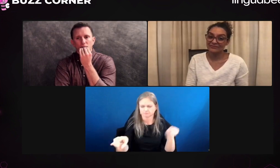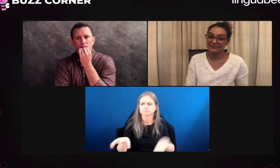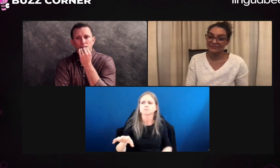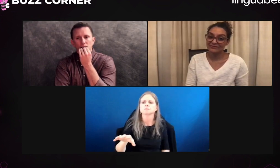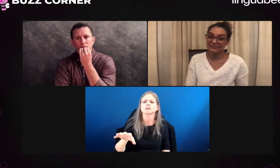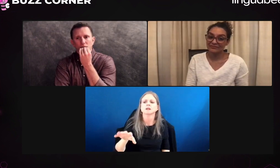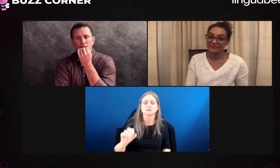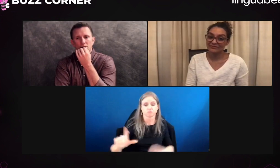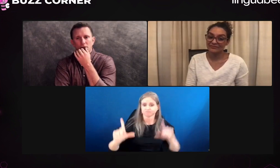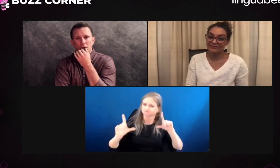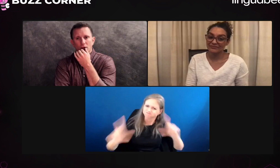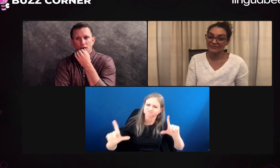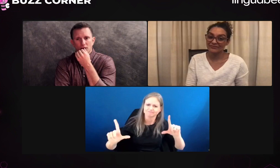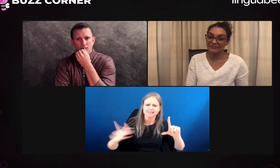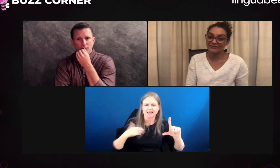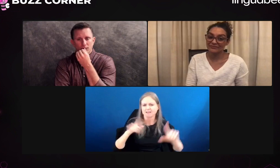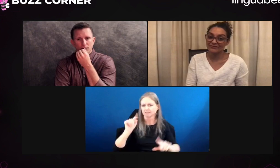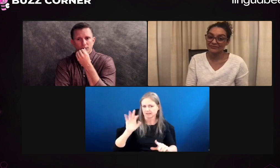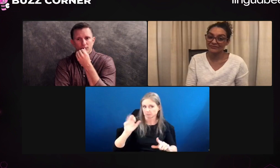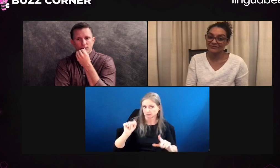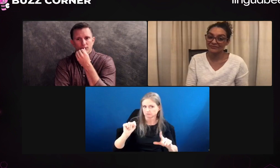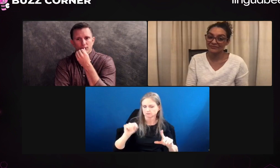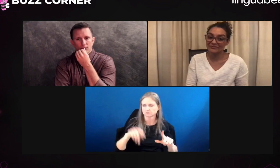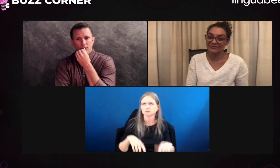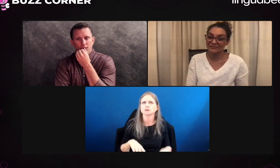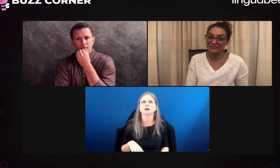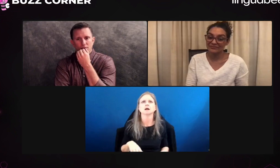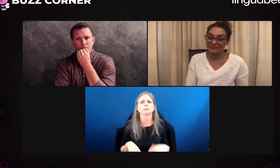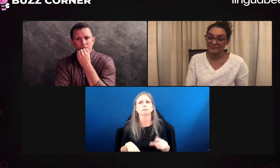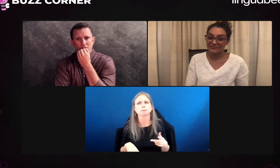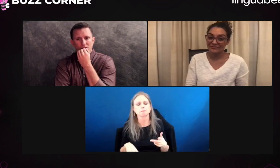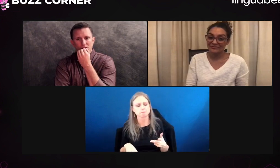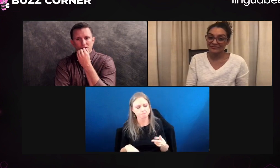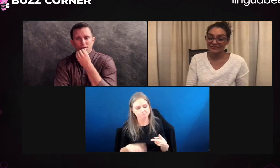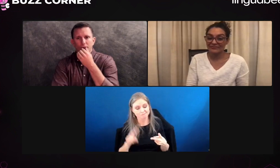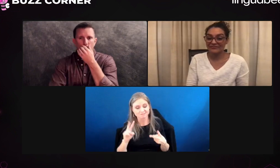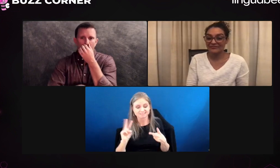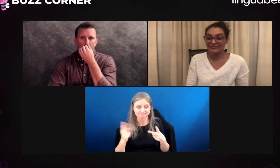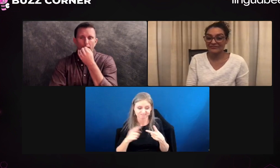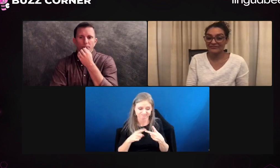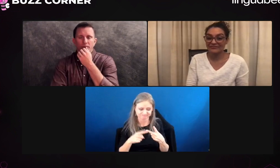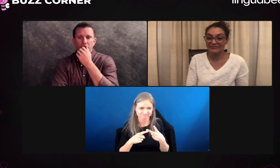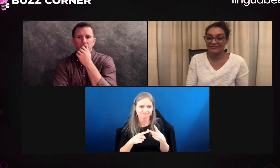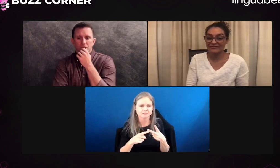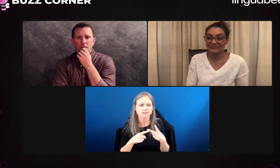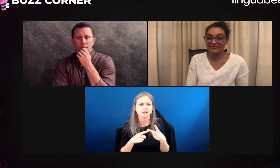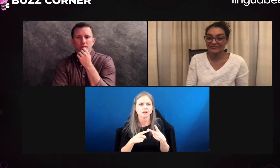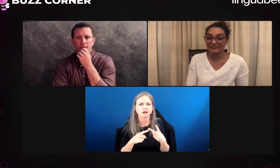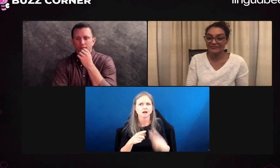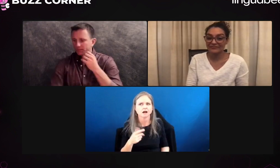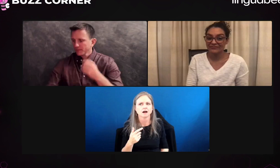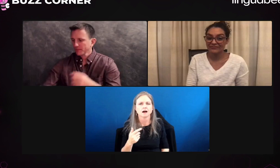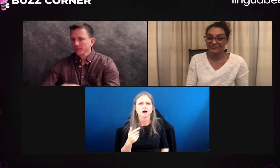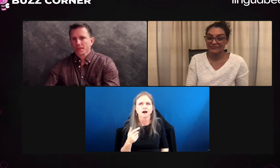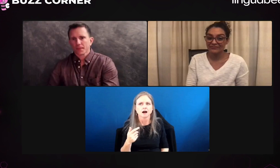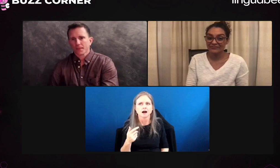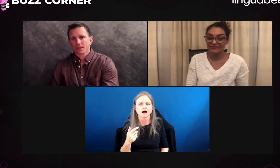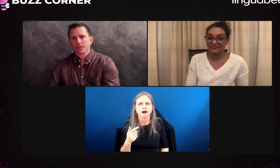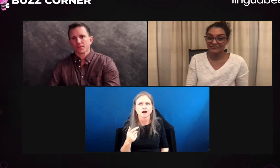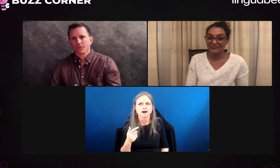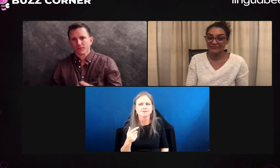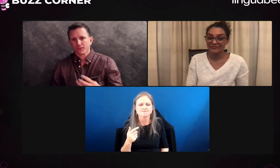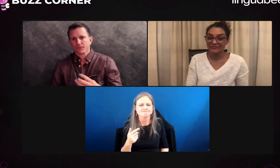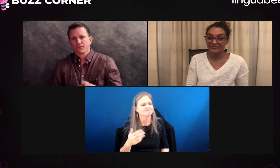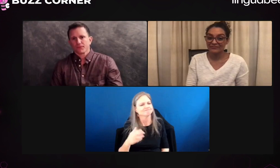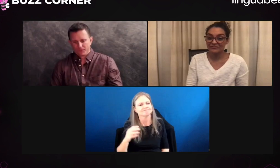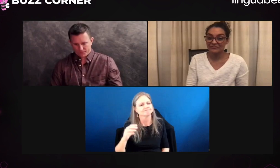communicated, right? So there's an advantage there. And so with this idea of having this tablet, with interpreters, that would really benefit